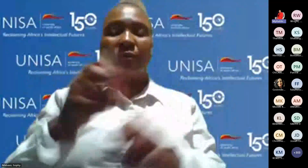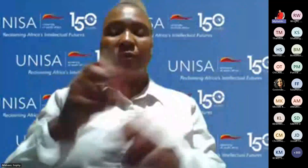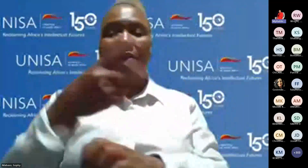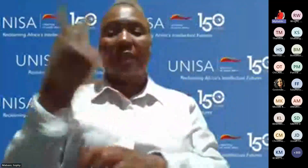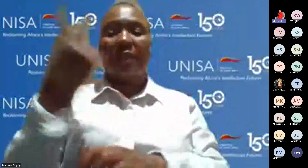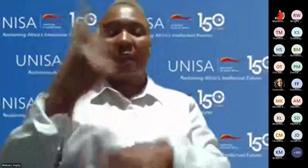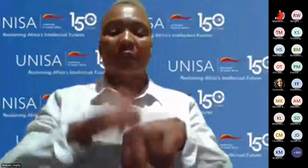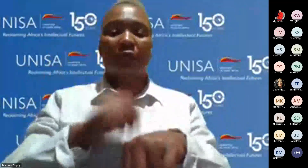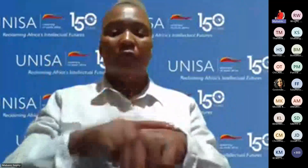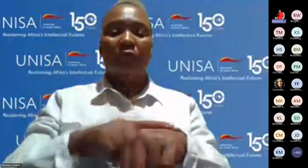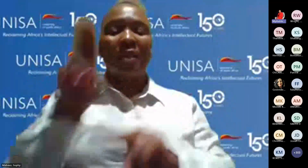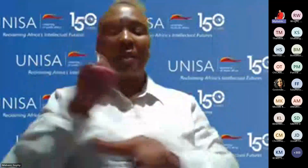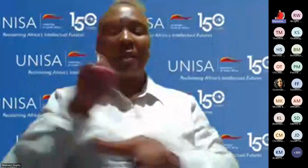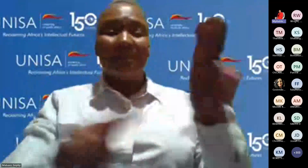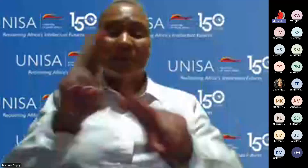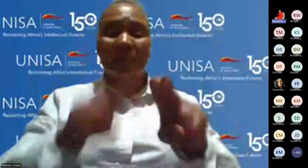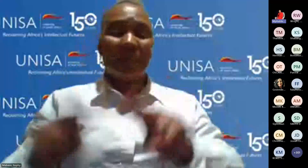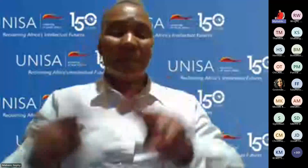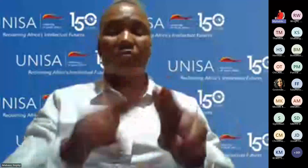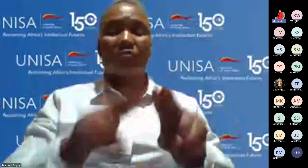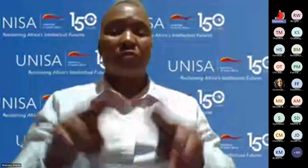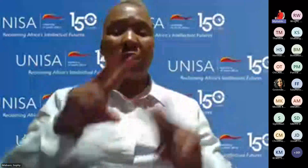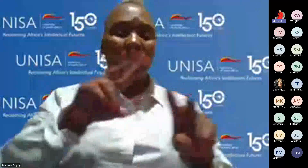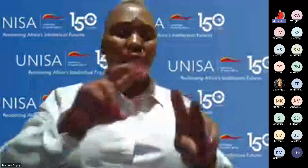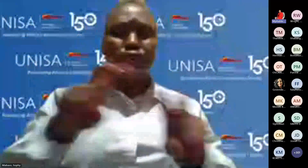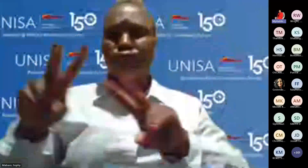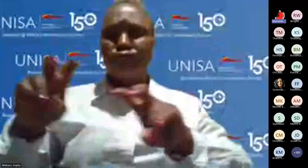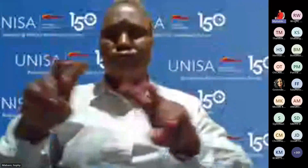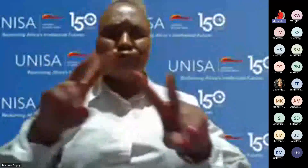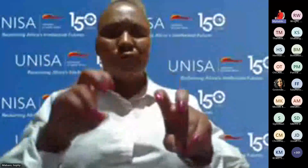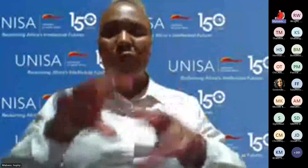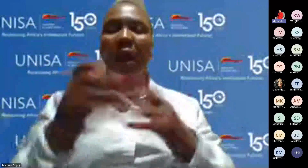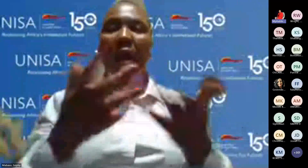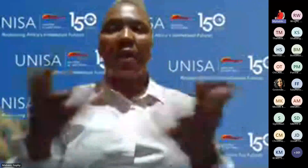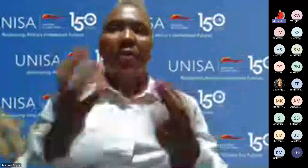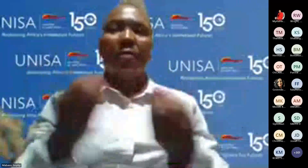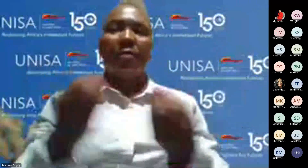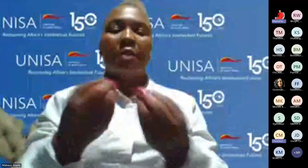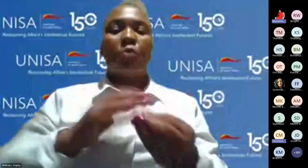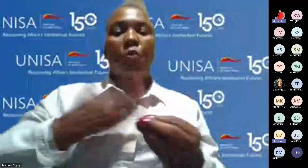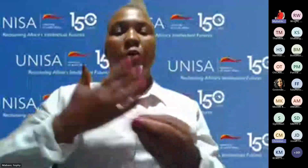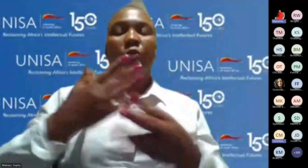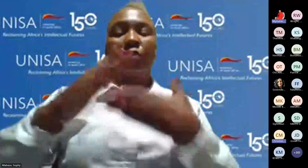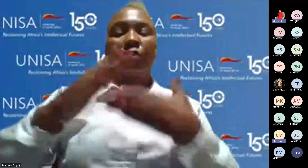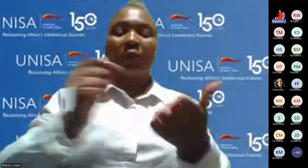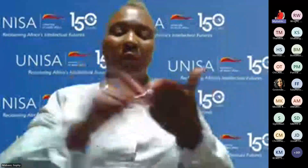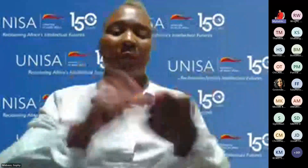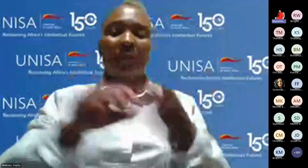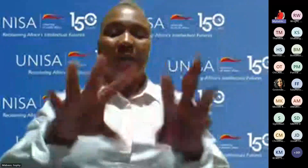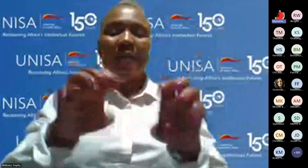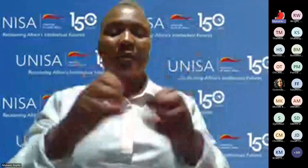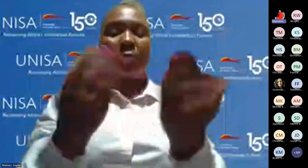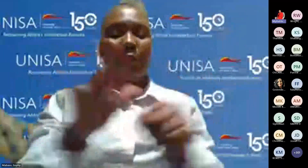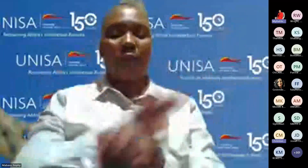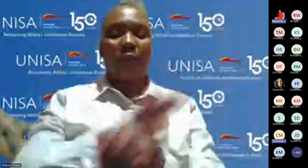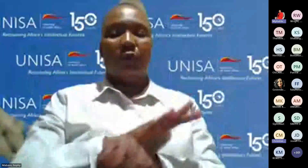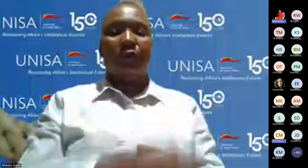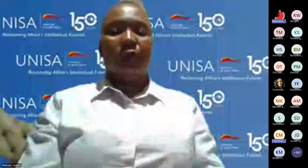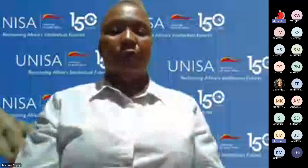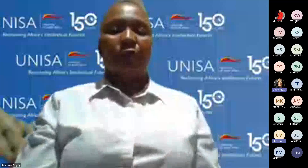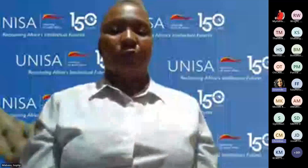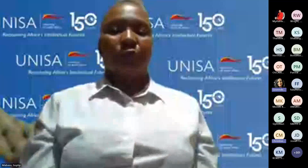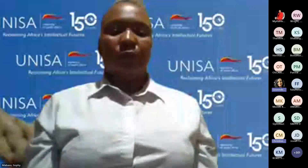wasn't something that you just wanted to avoid to write. So be careful of that as well.